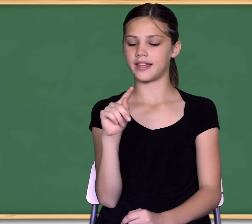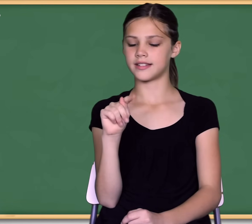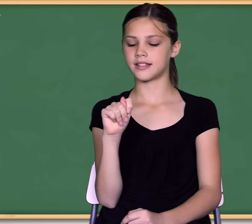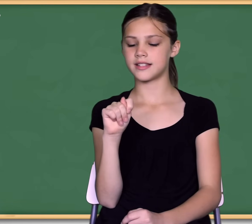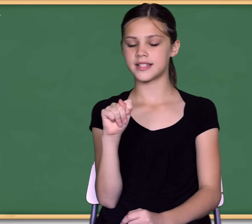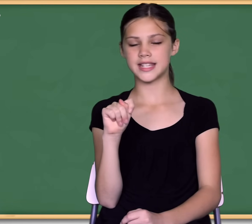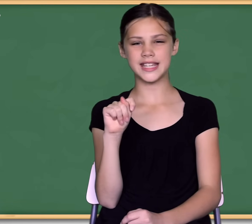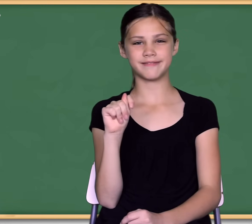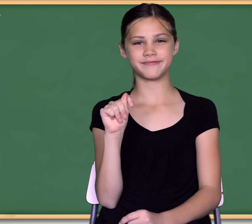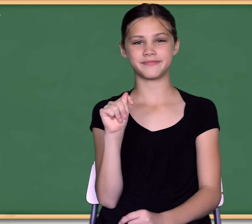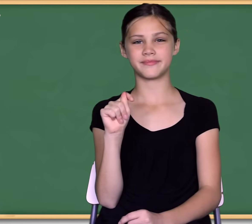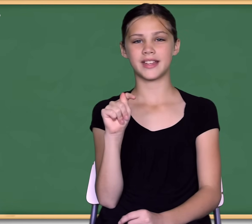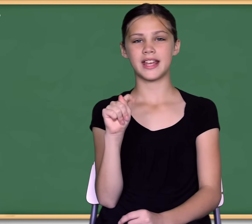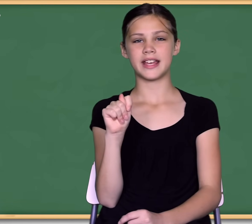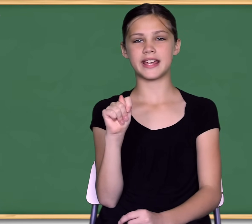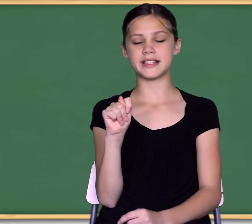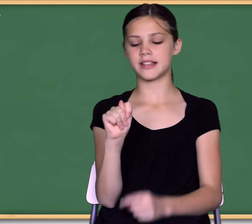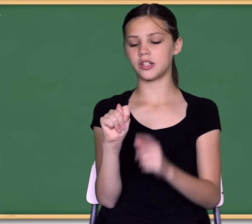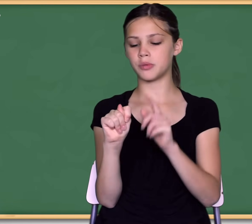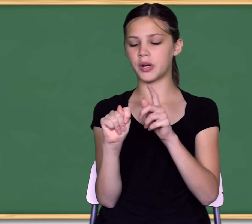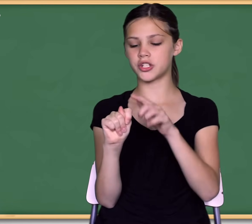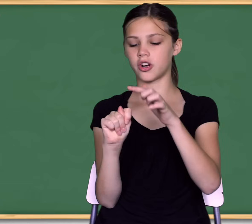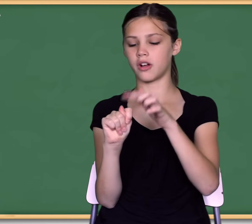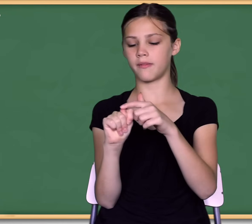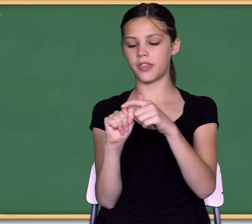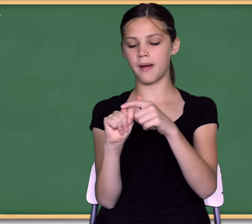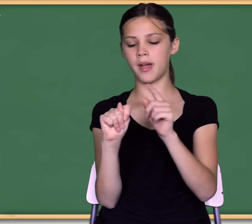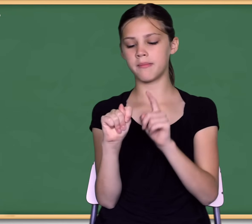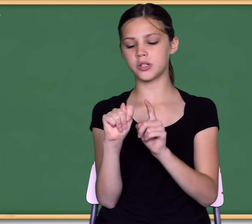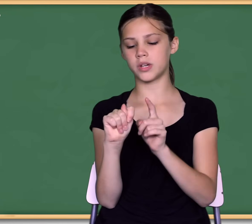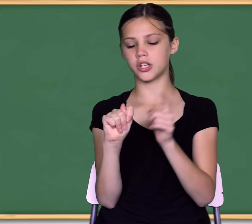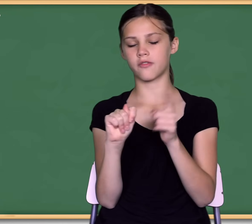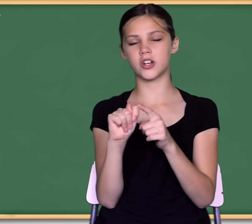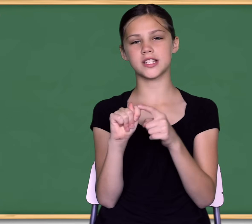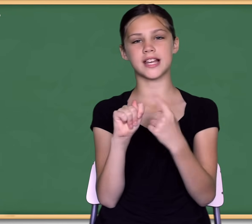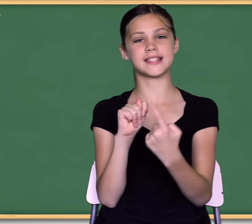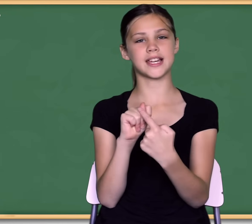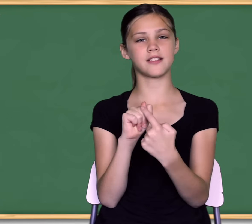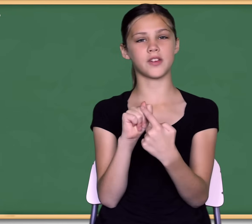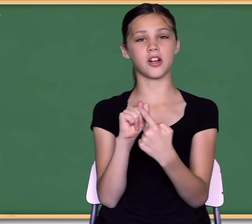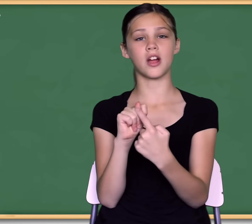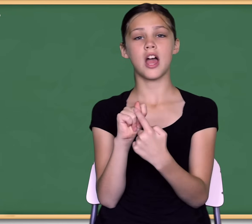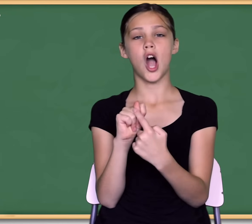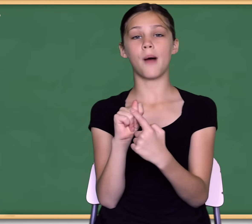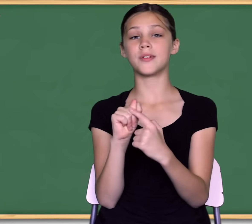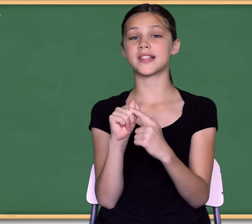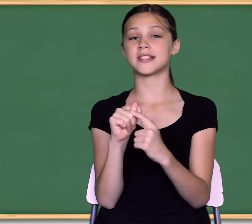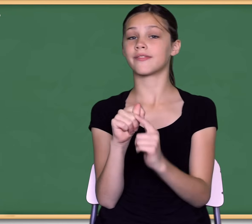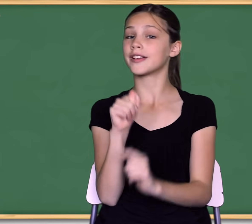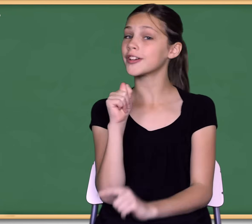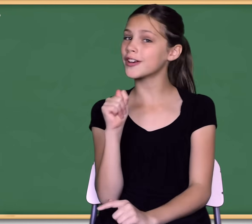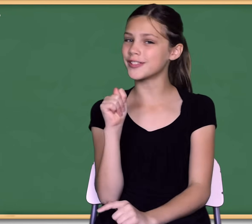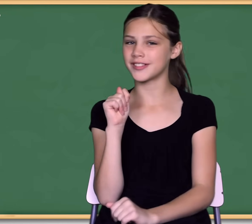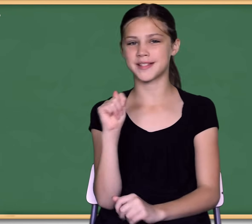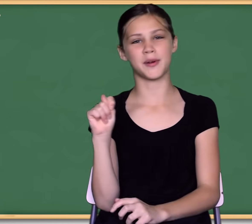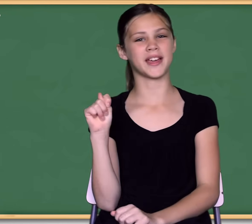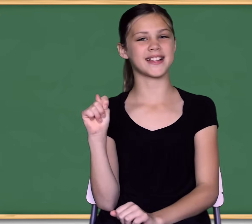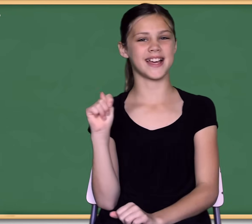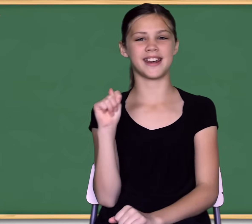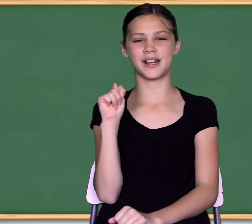And T is you put your thumb in between your first and second finger, almost as if a turtle is poking its head out of